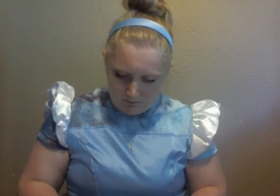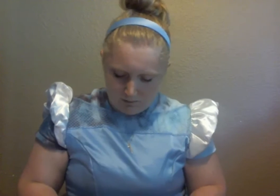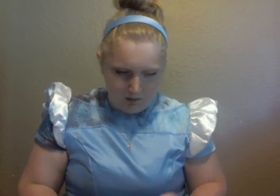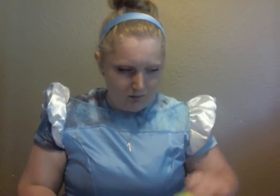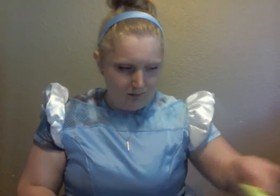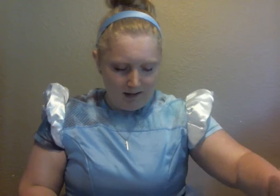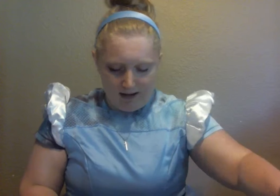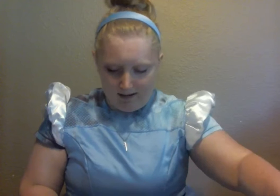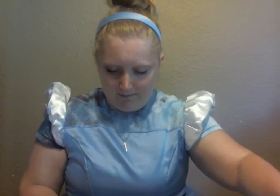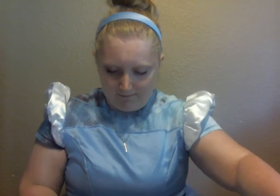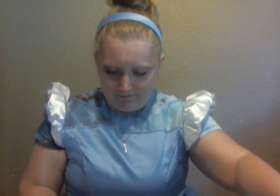Okay.